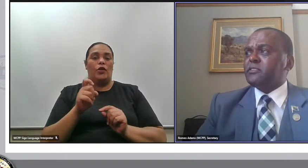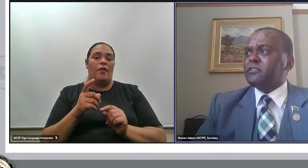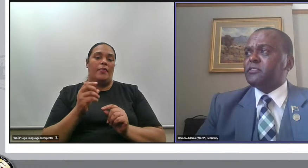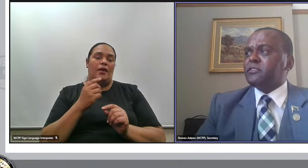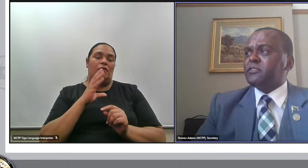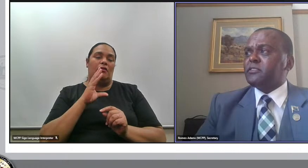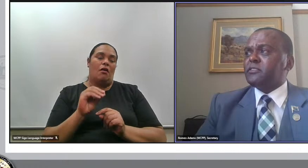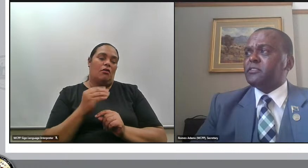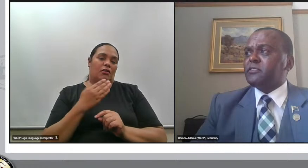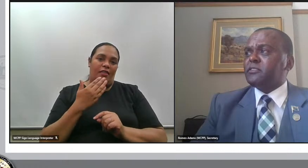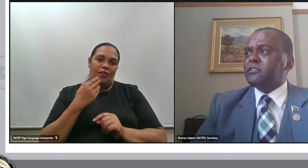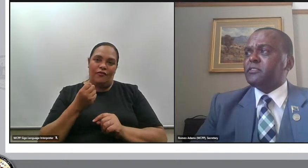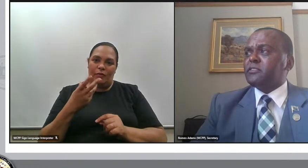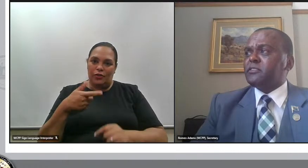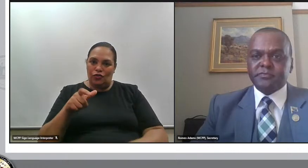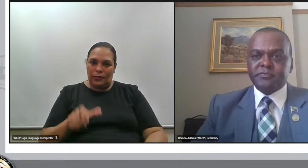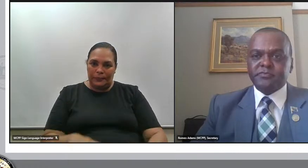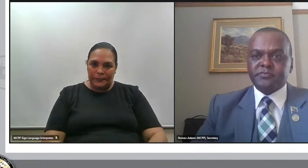posed. Thank you, Chairperson.